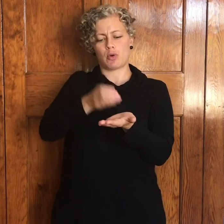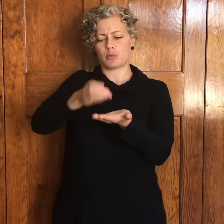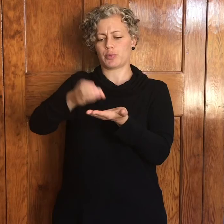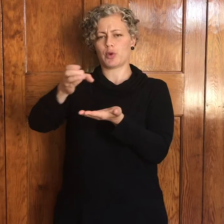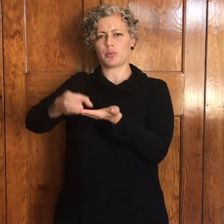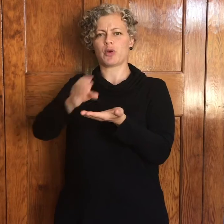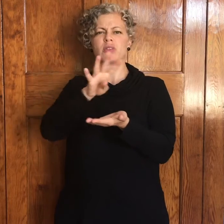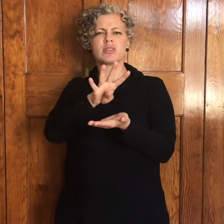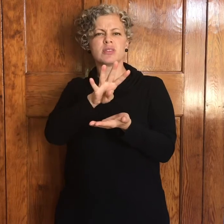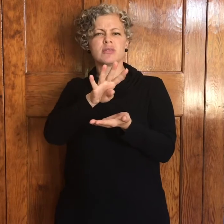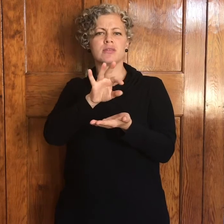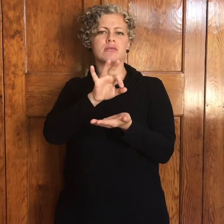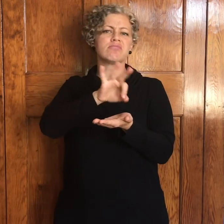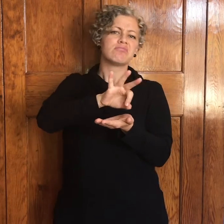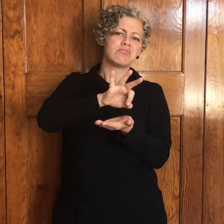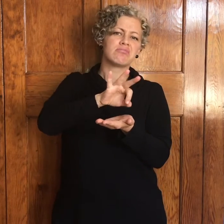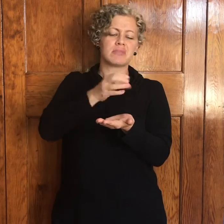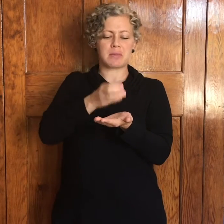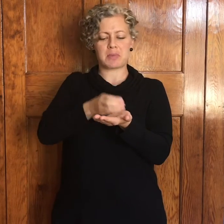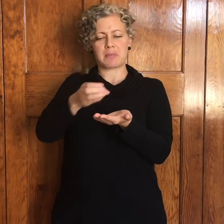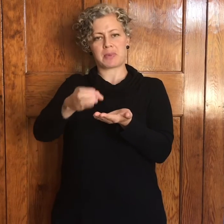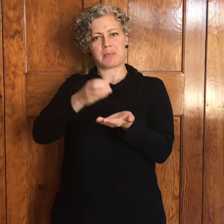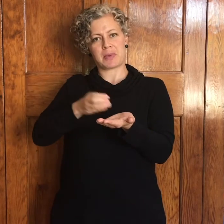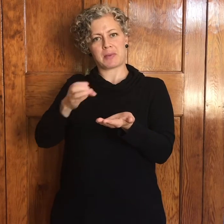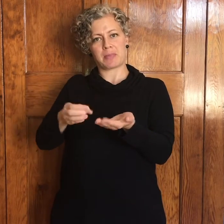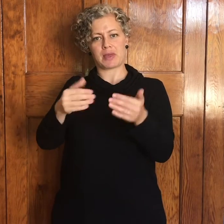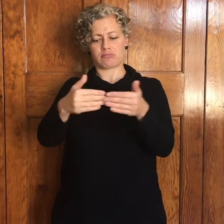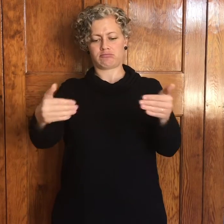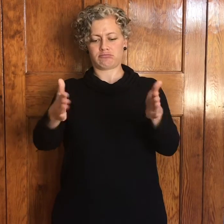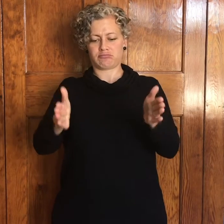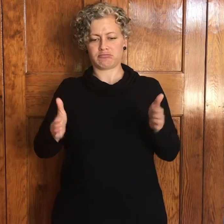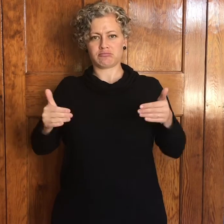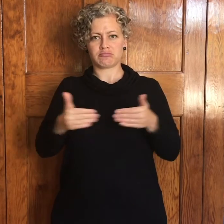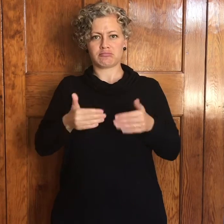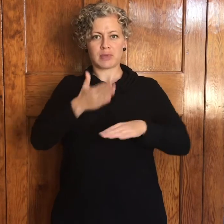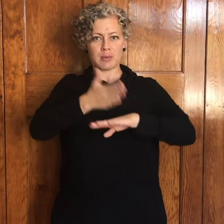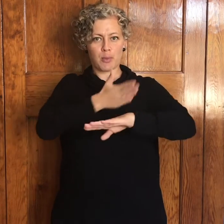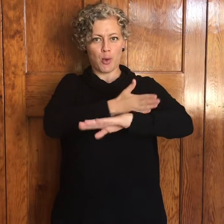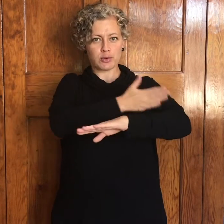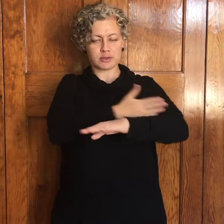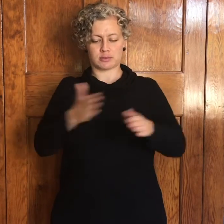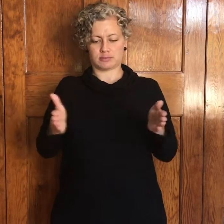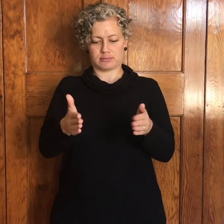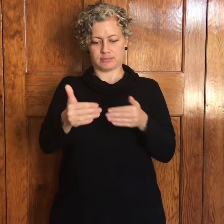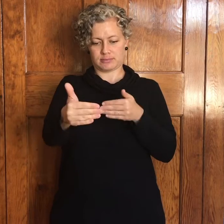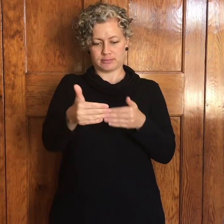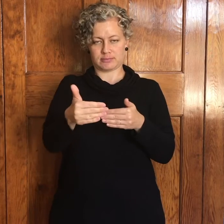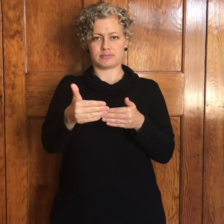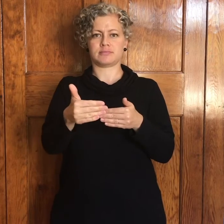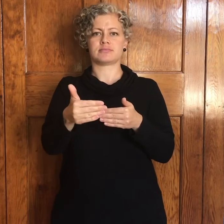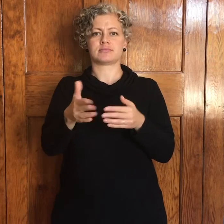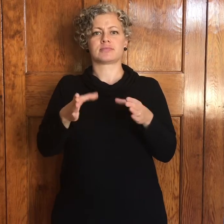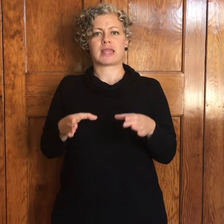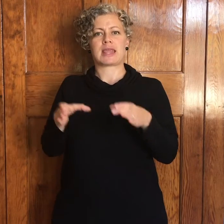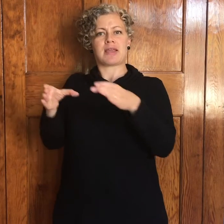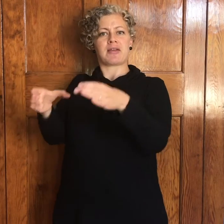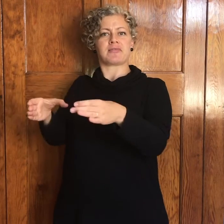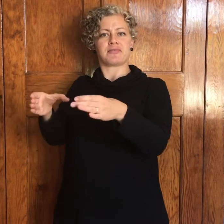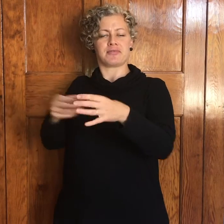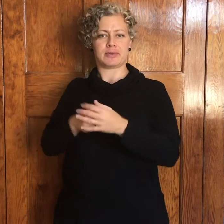in a wooden box or crate to keep them together. If you're going with